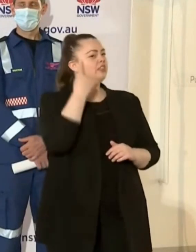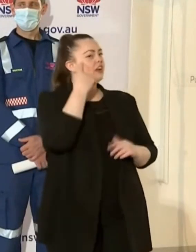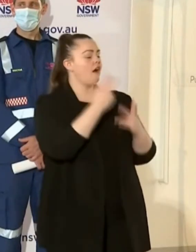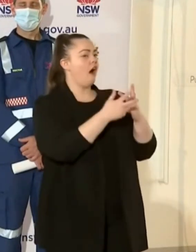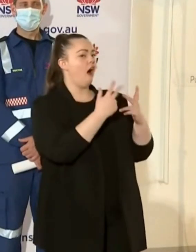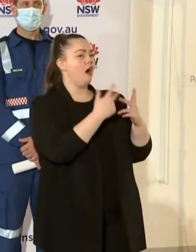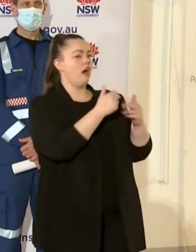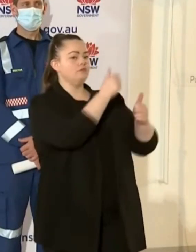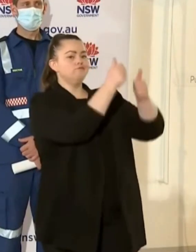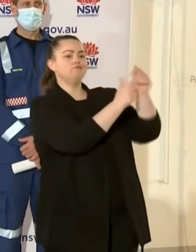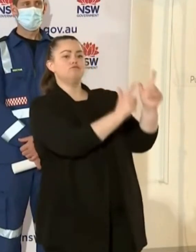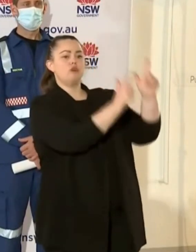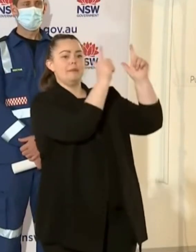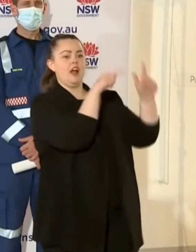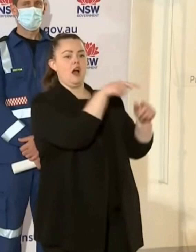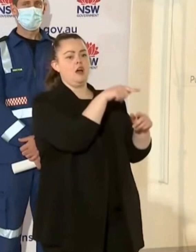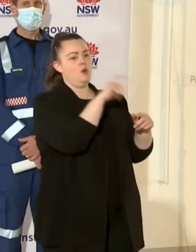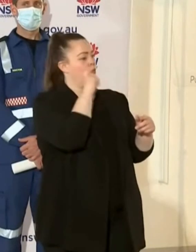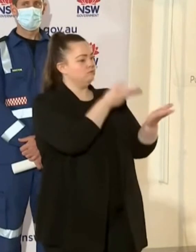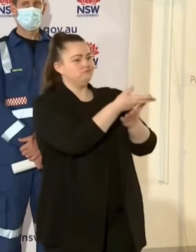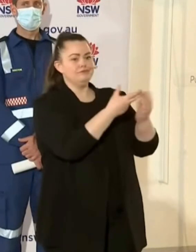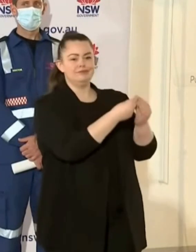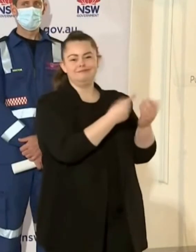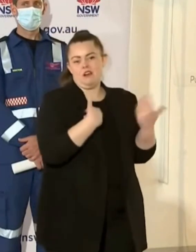in those discussions, but I haven't been. All right.